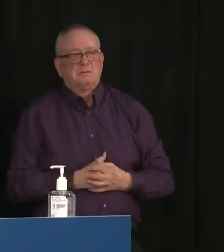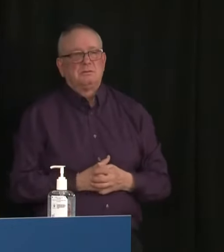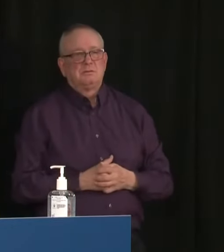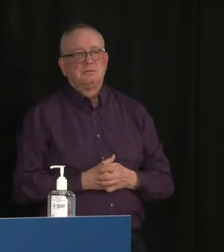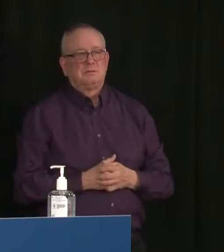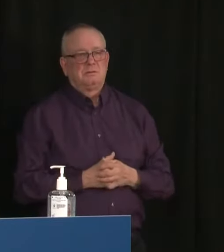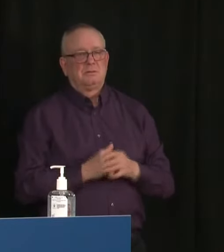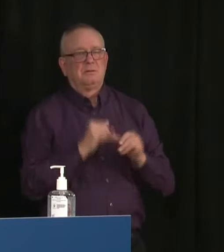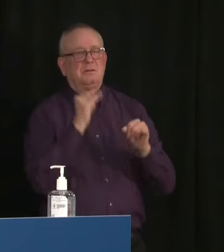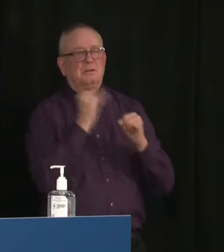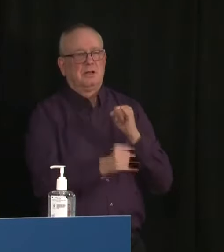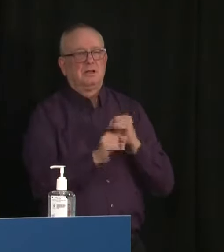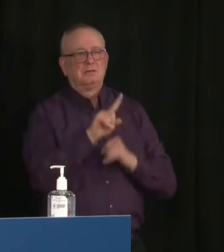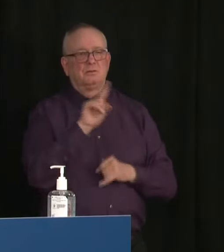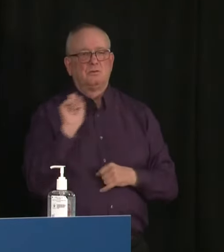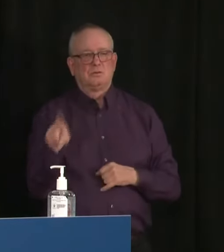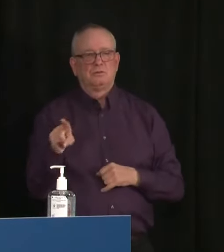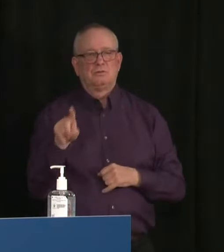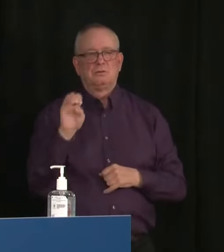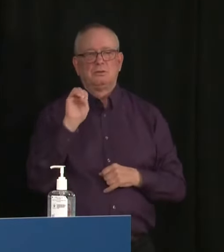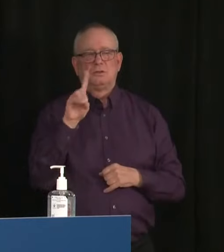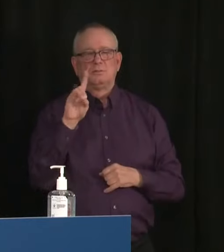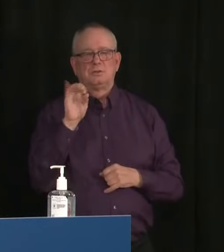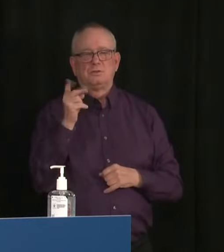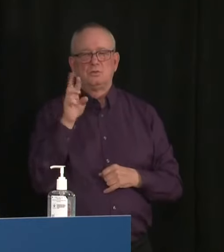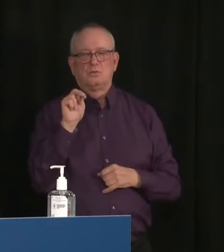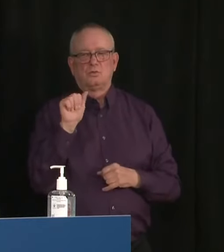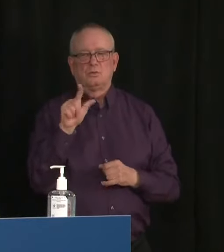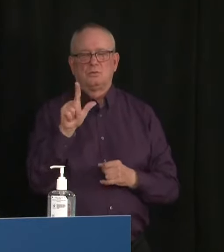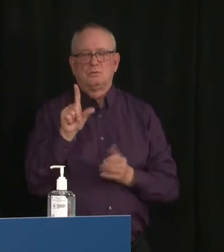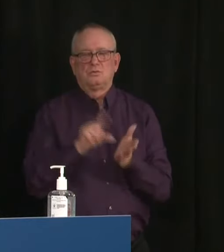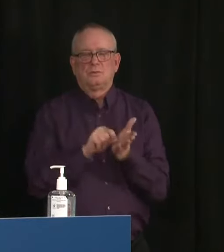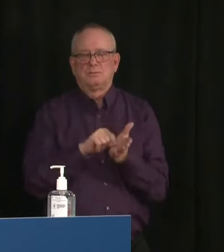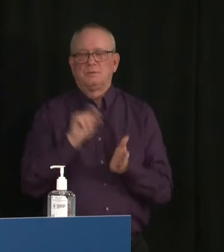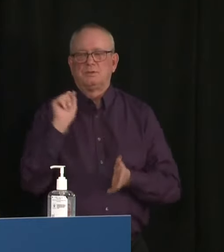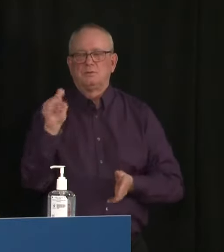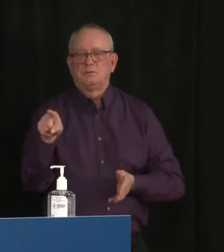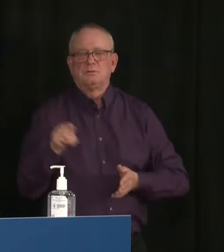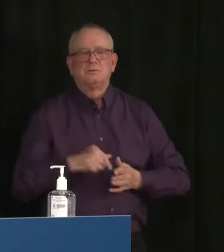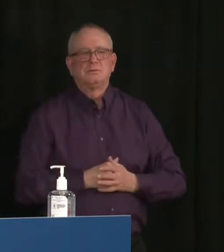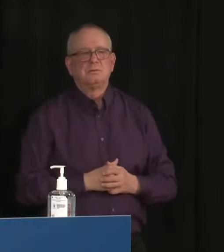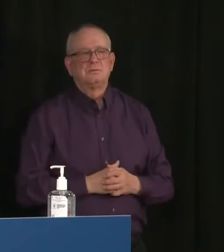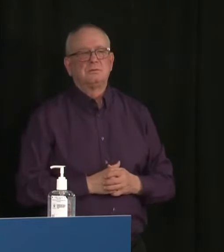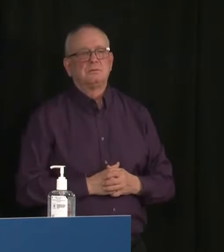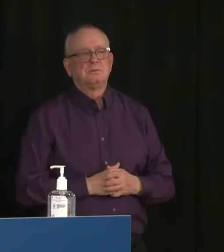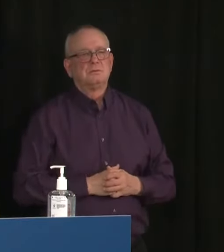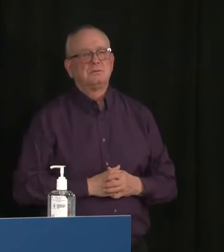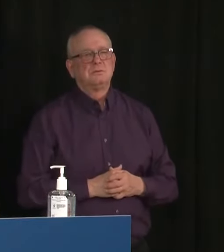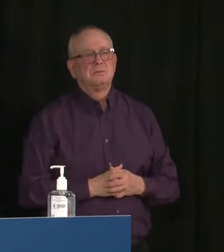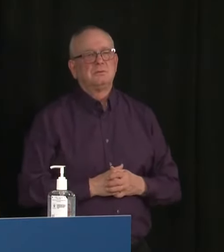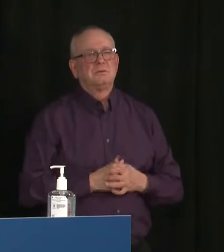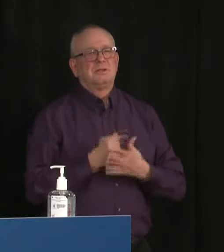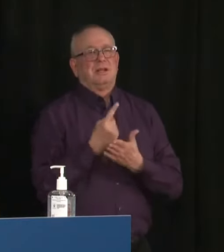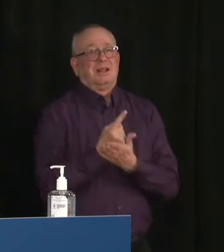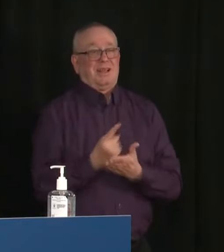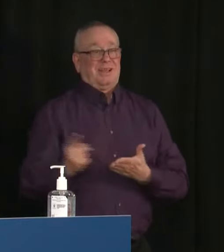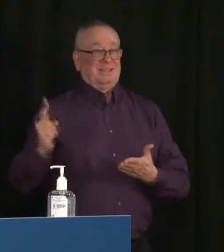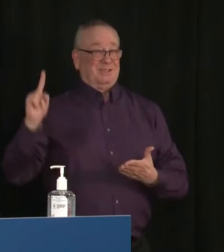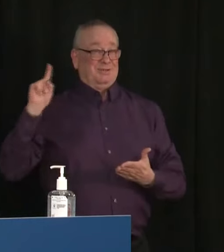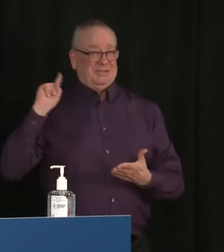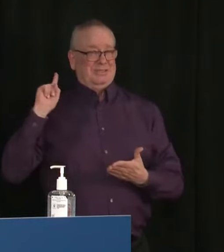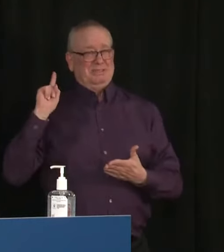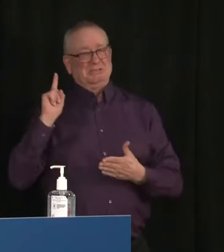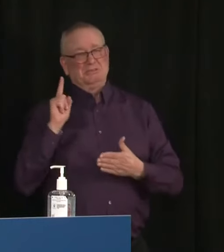Hi, thanks for taking my question, Dr. Hinshaw. Last week, there was a 7-day average of new cases. I'm counting